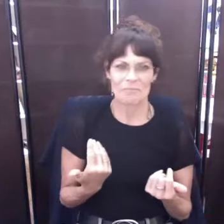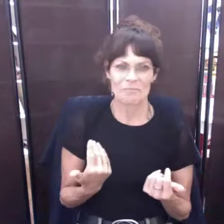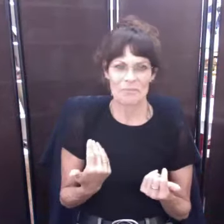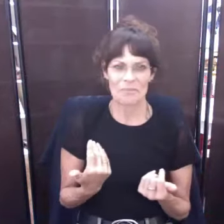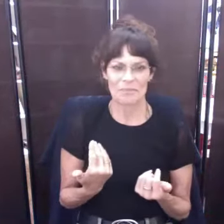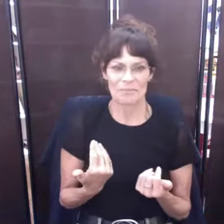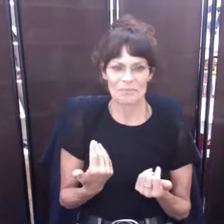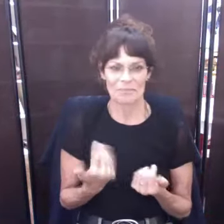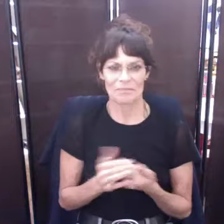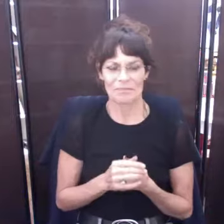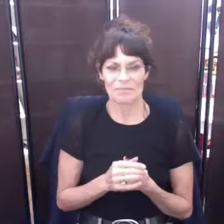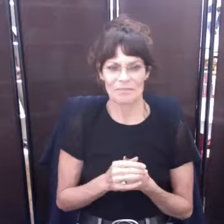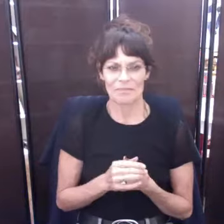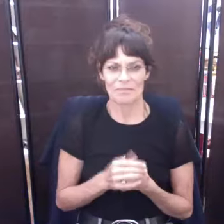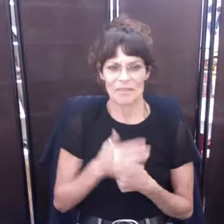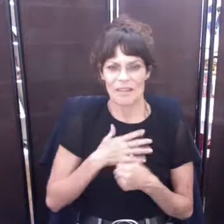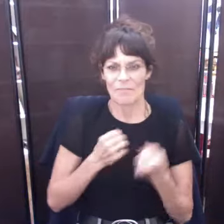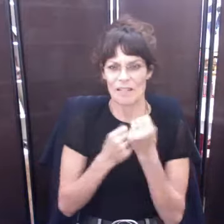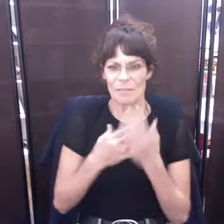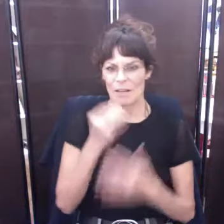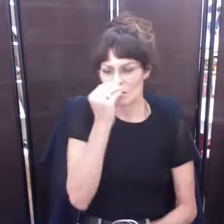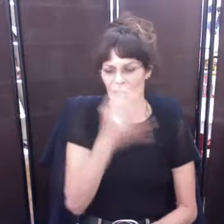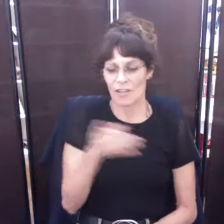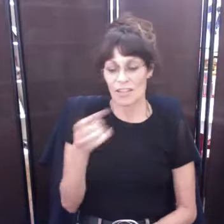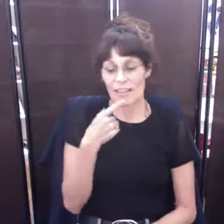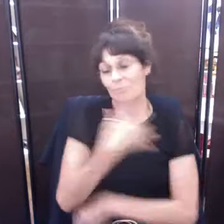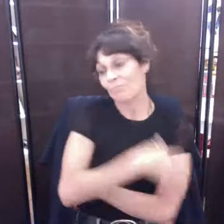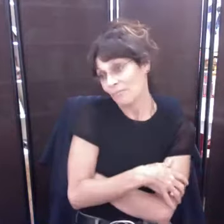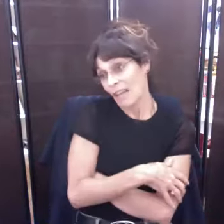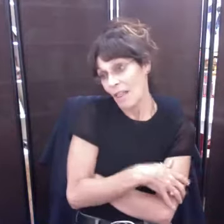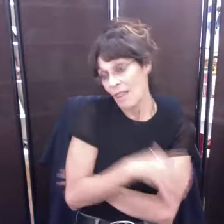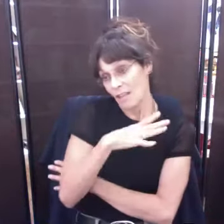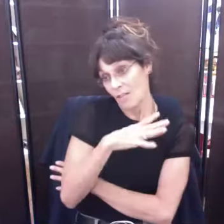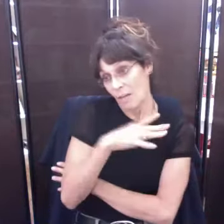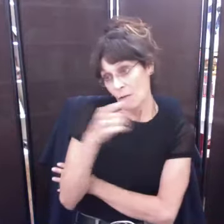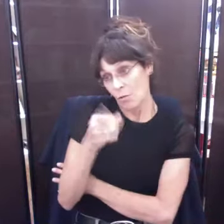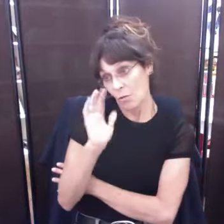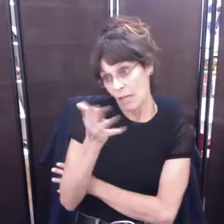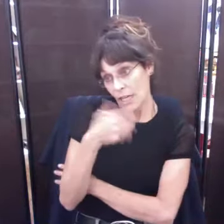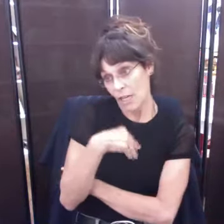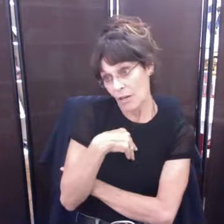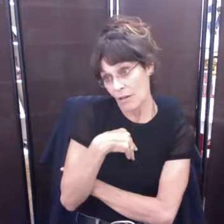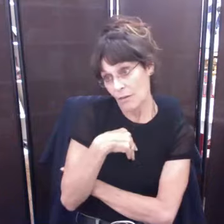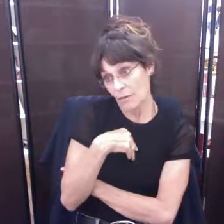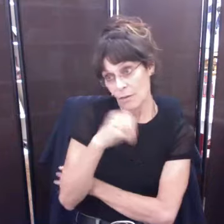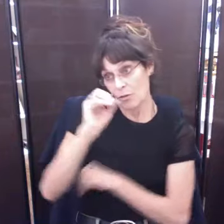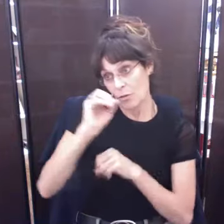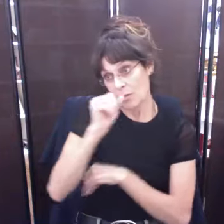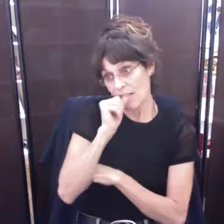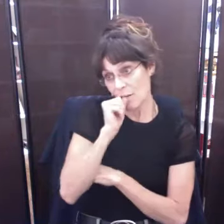And my sponsor didn't care. She was like, well, that's fine, but you're going to be here every Monday. No secret about that. Sitting right next to me. And